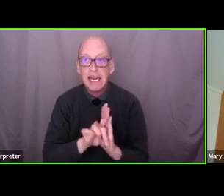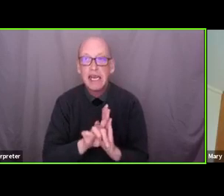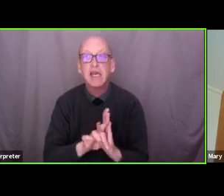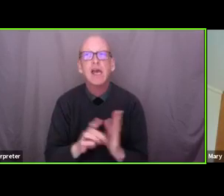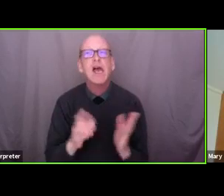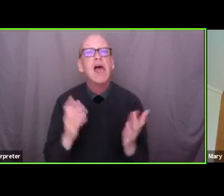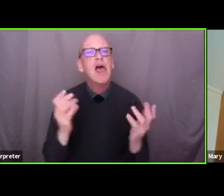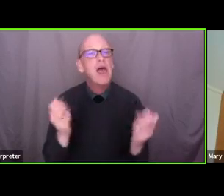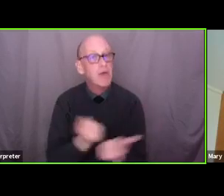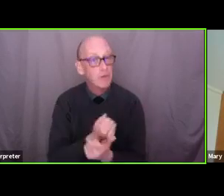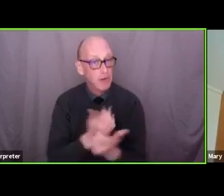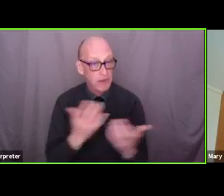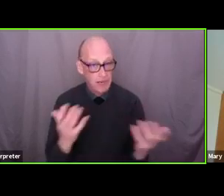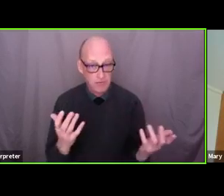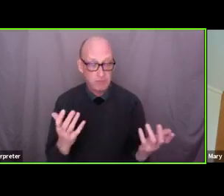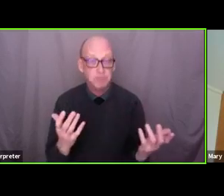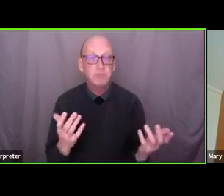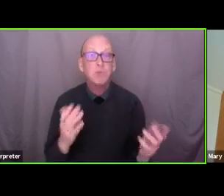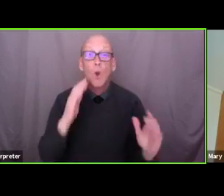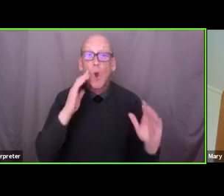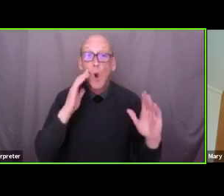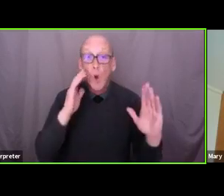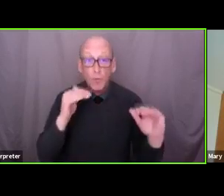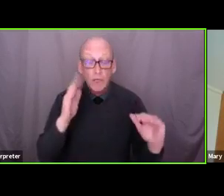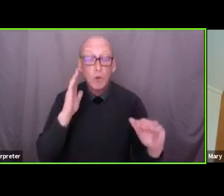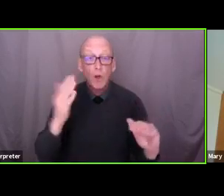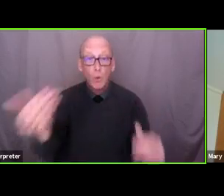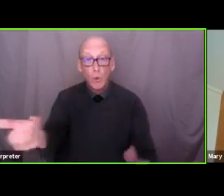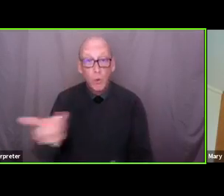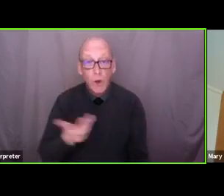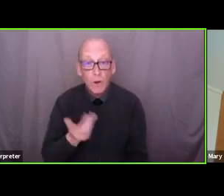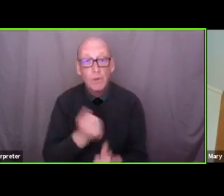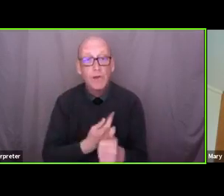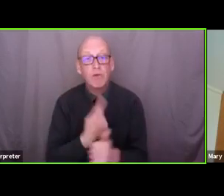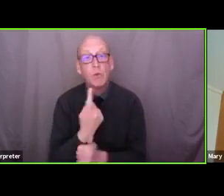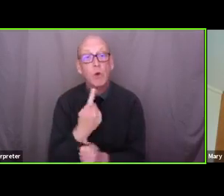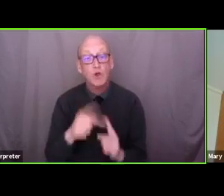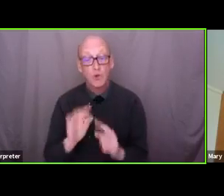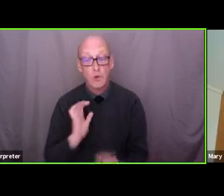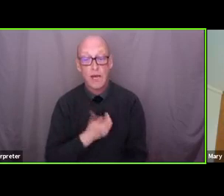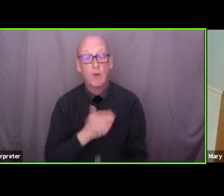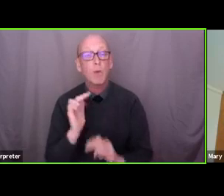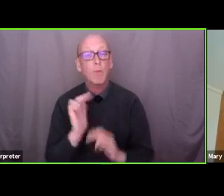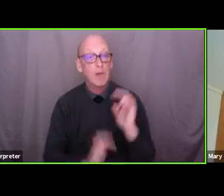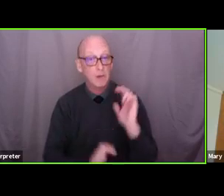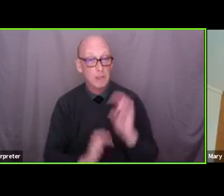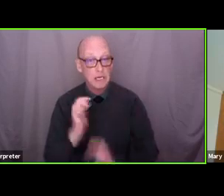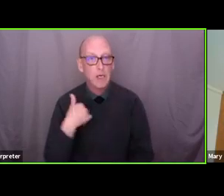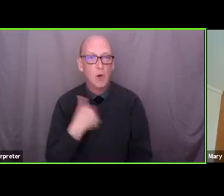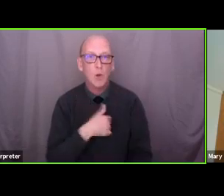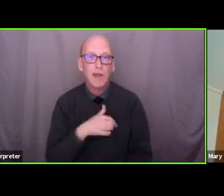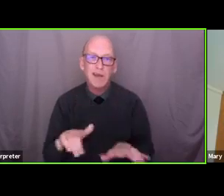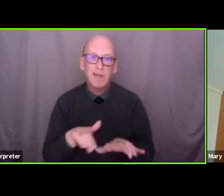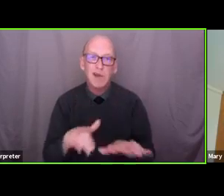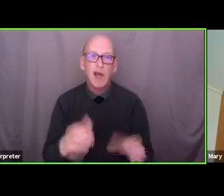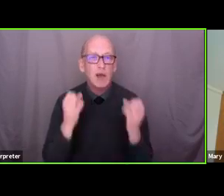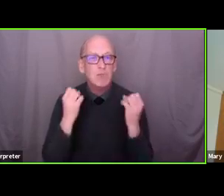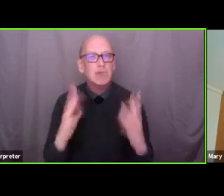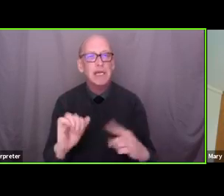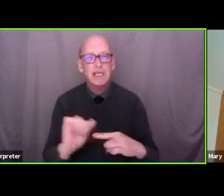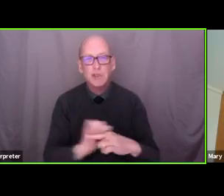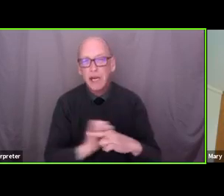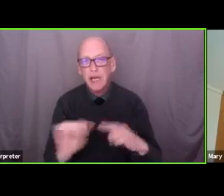going to hopefully welcome everybody into our building. We've done numerous trainings with our